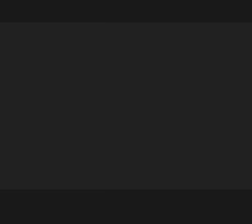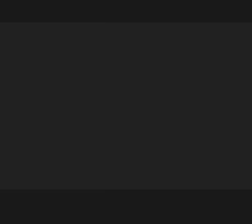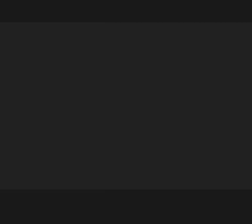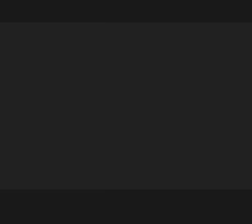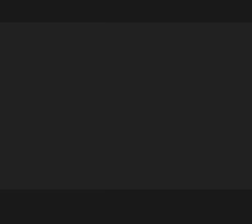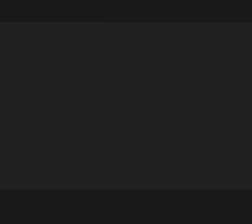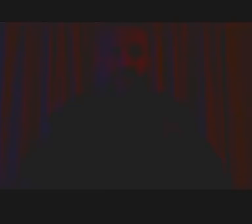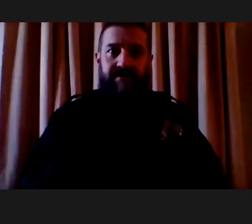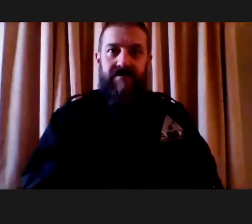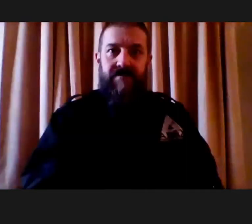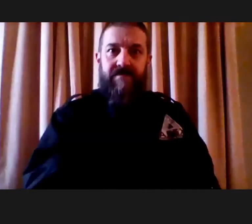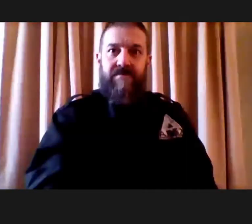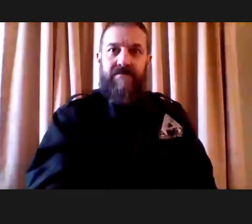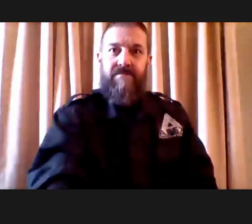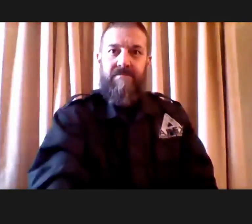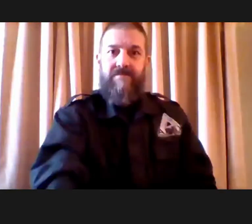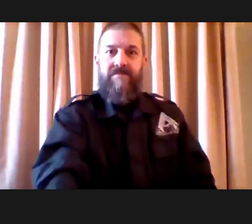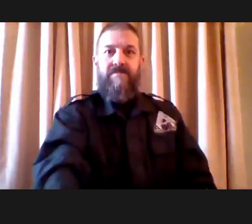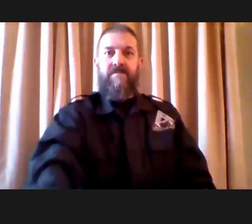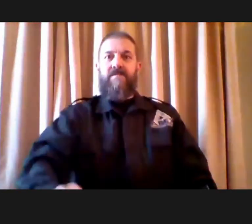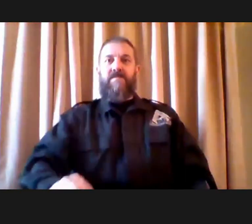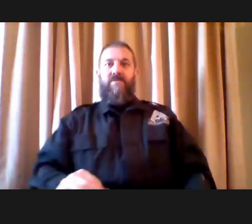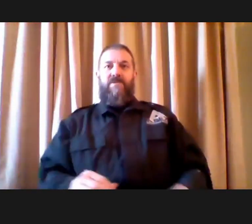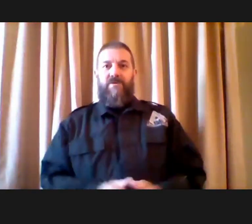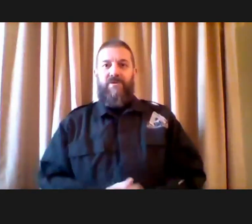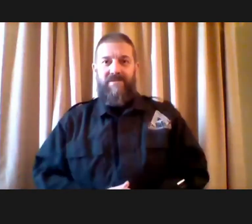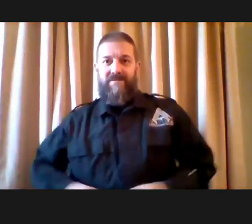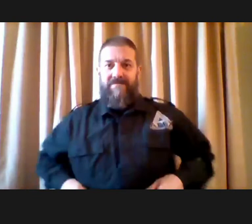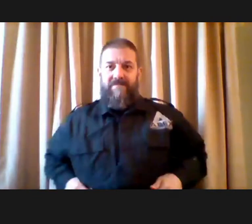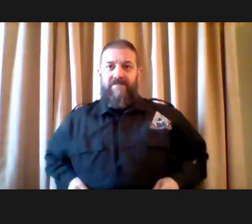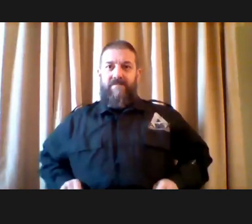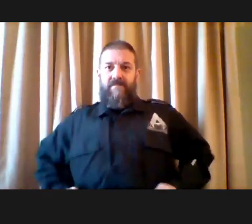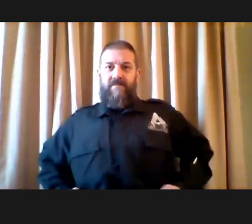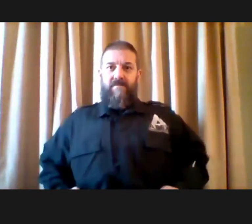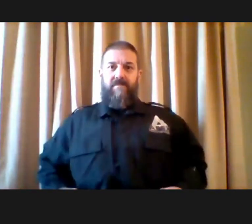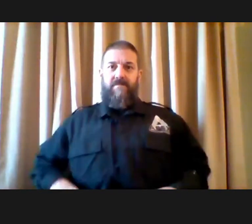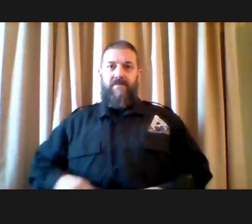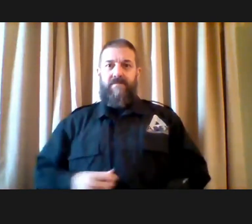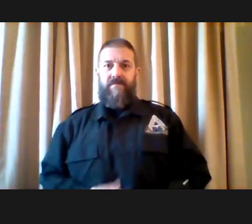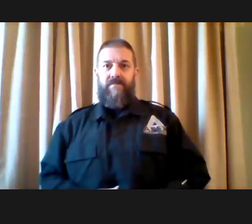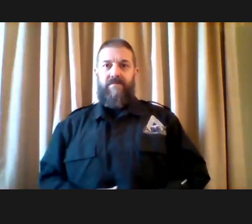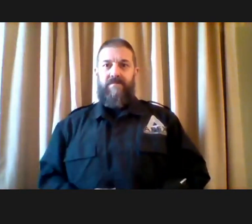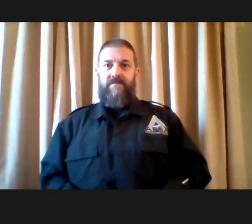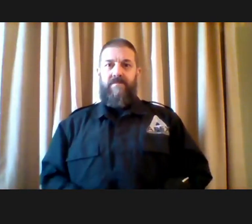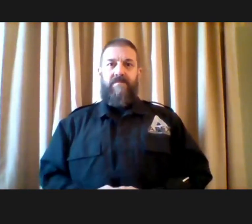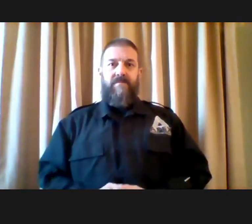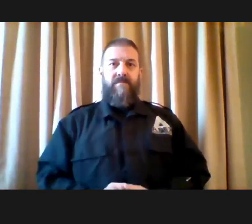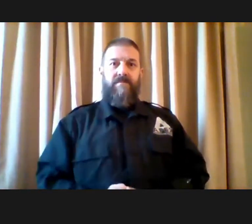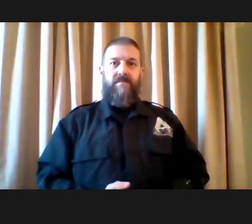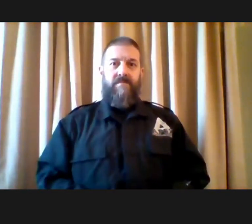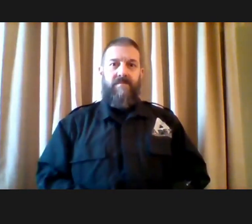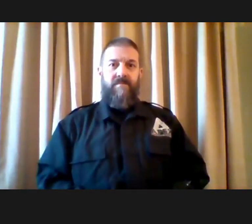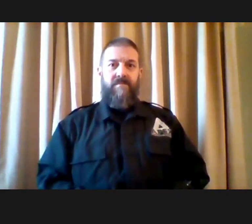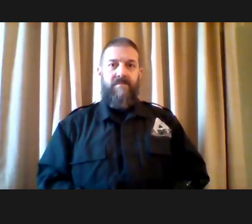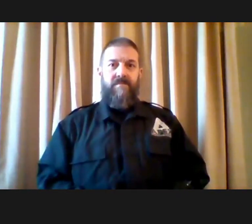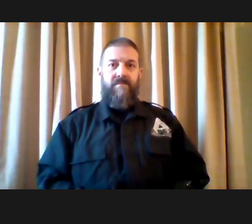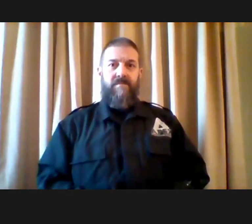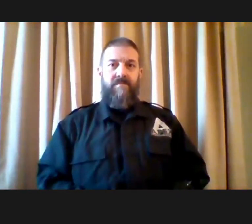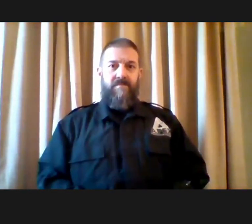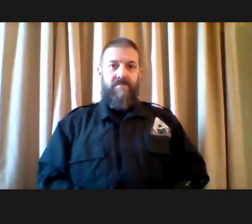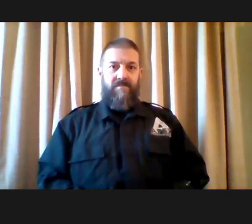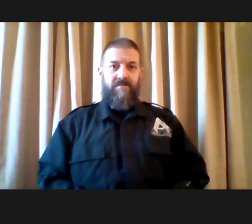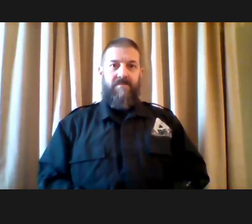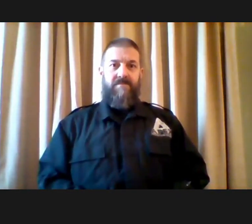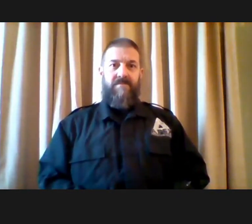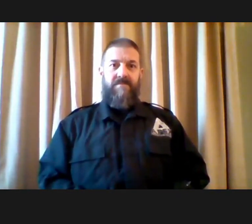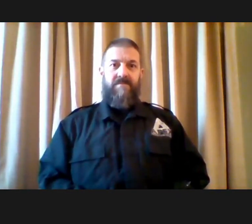lot of options covered. Yeah, absolutely. And again, everything is laid out, details, plans, materials